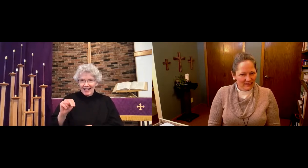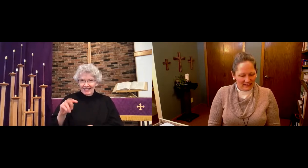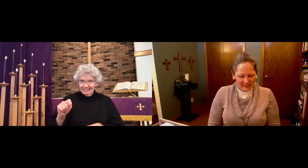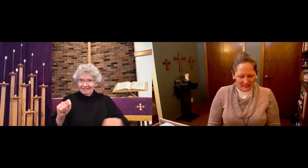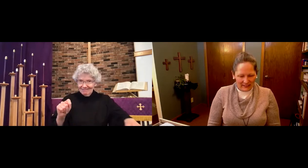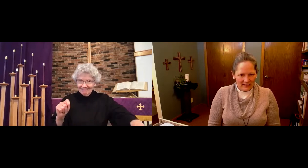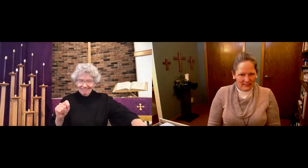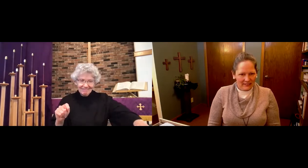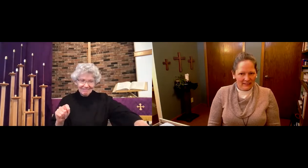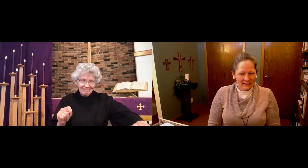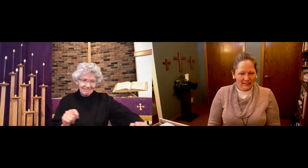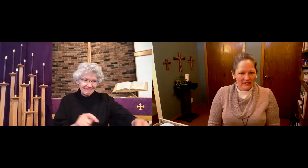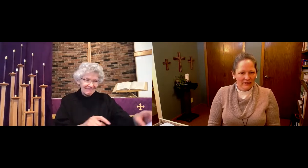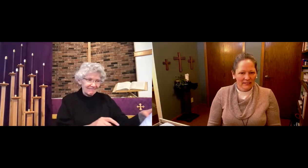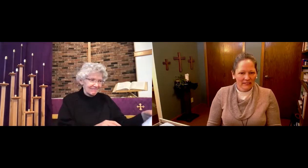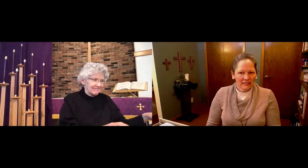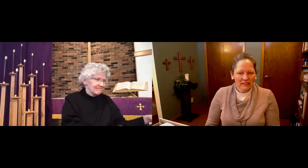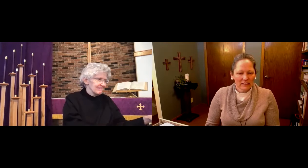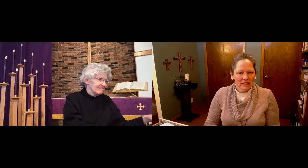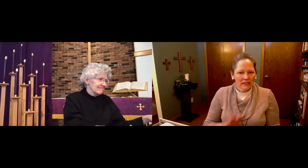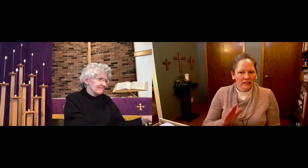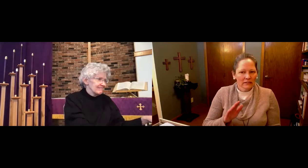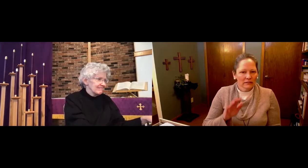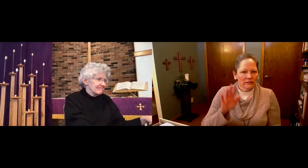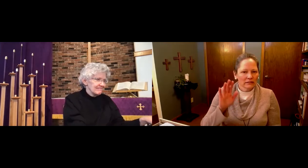This is the beginning of this Lenten season.